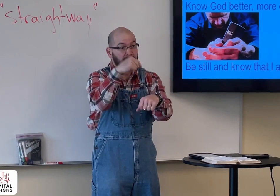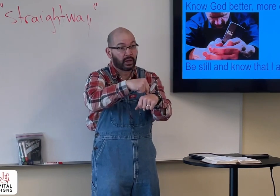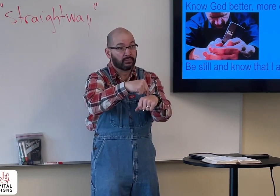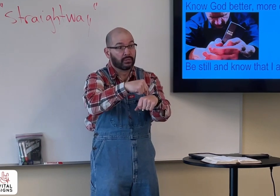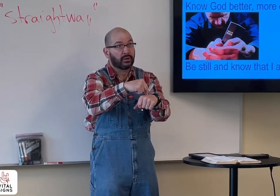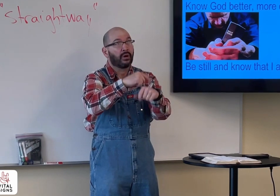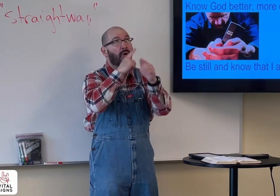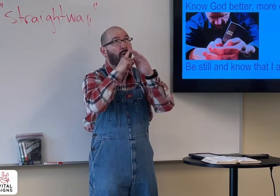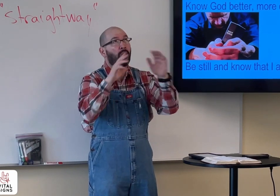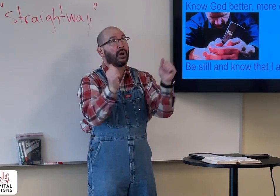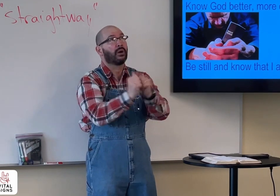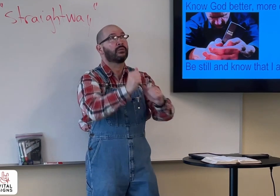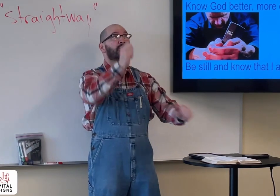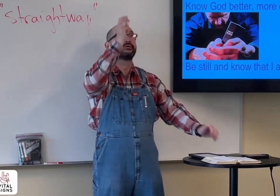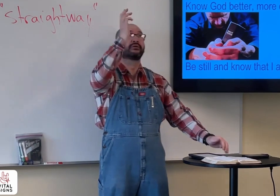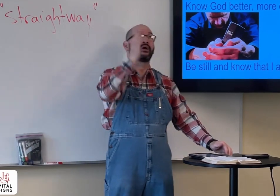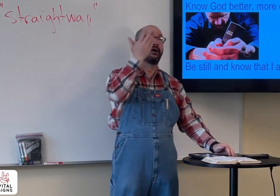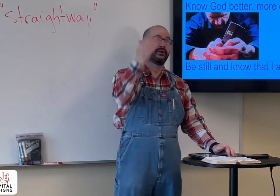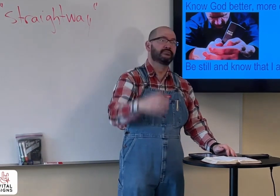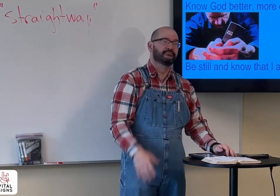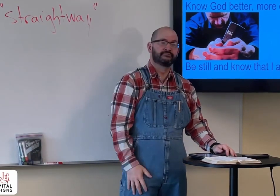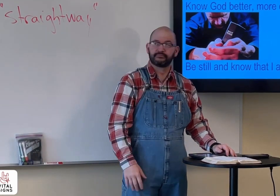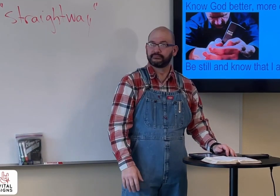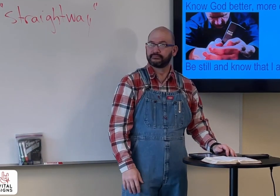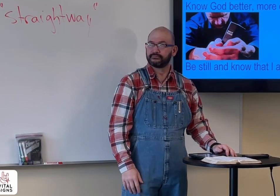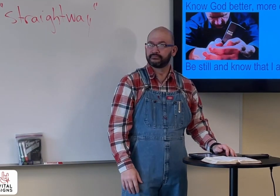do? We want time alone with God.